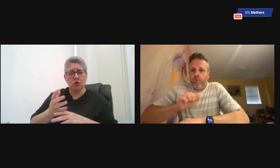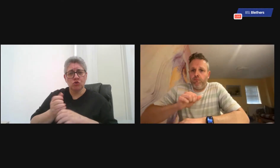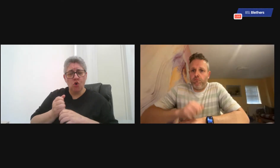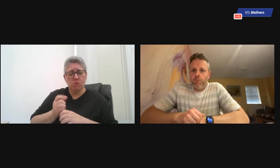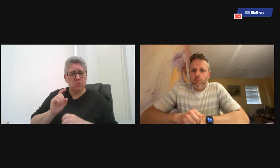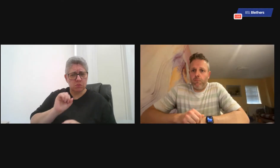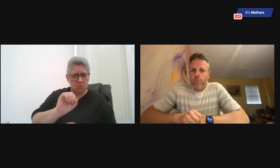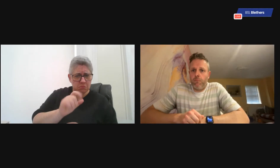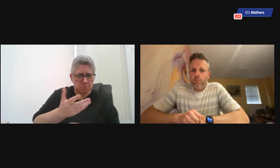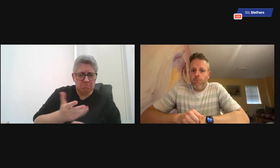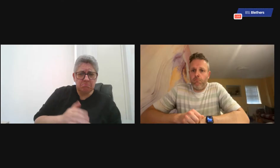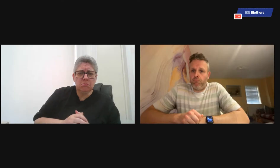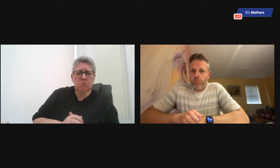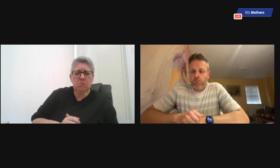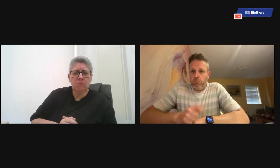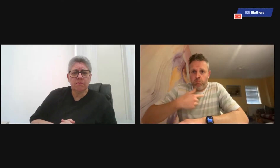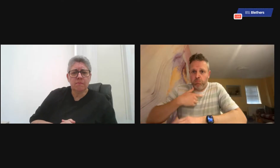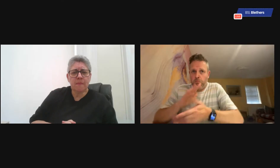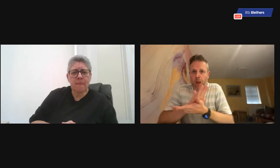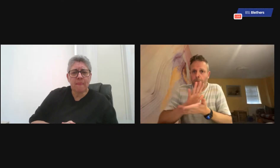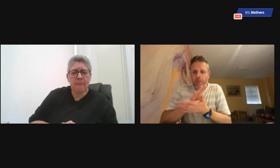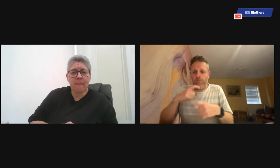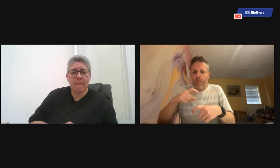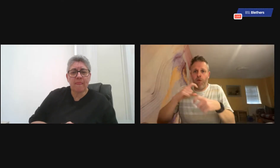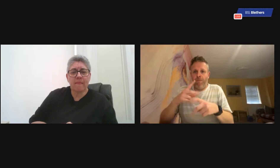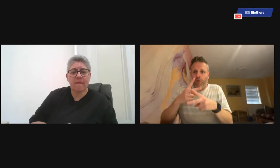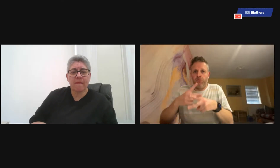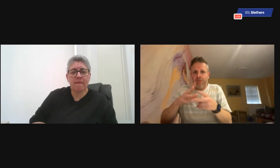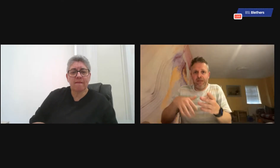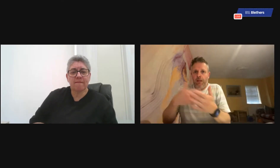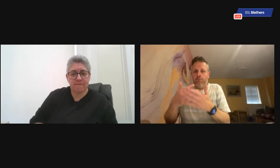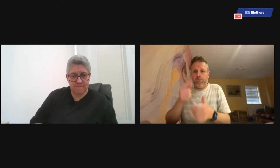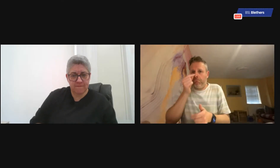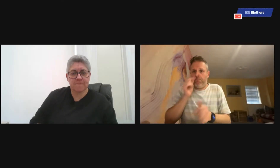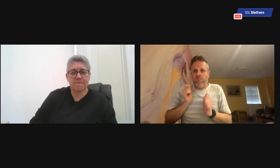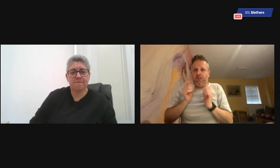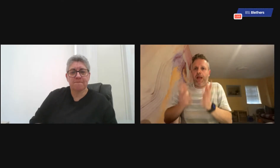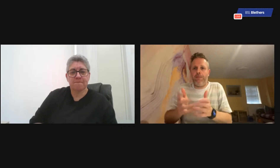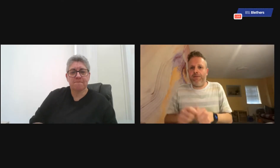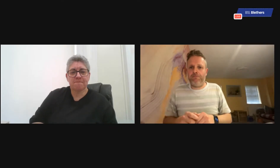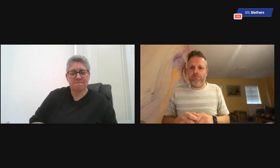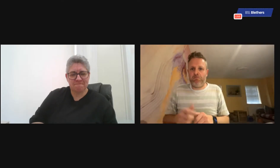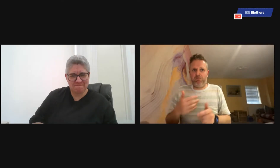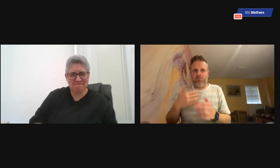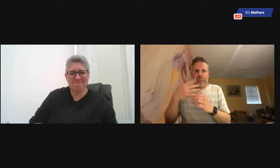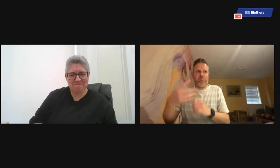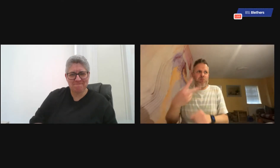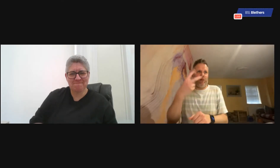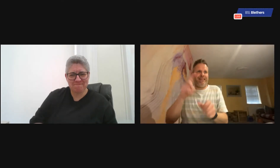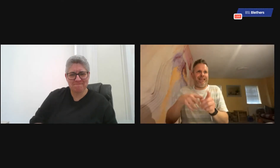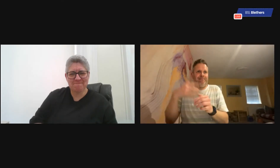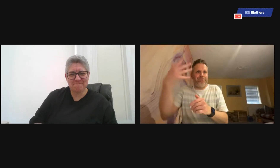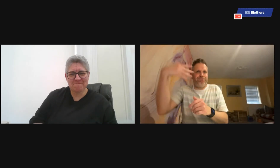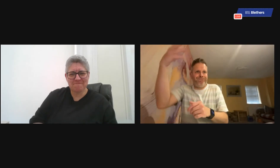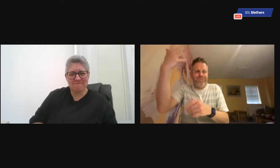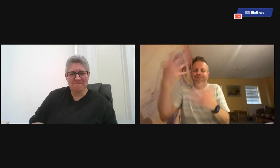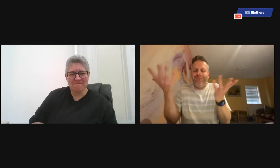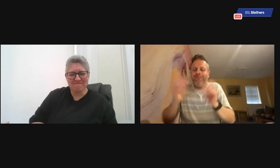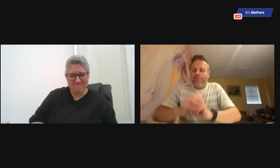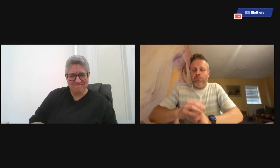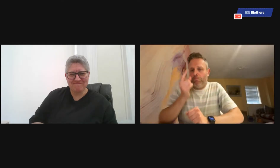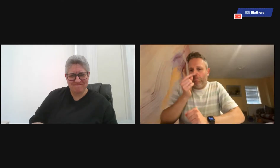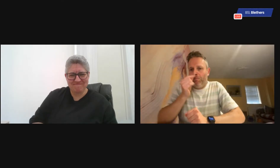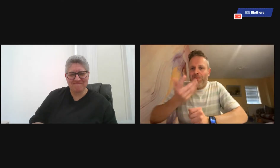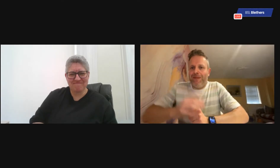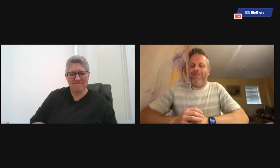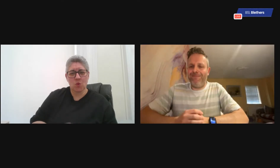And what's your long-term view? Do you think you might continue to foster, or would you want to adopt? To be honest, I'm quite